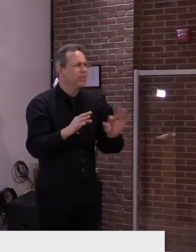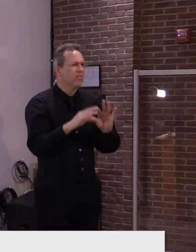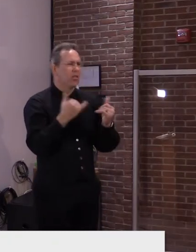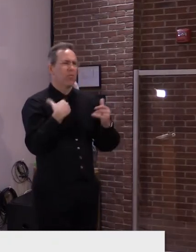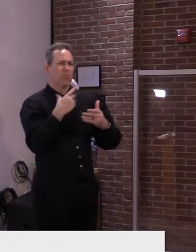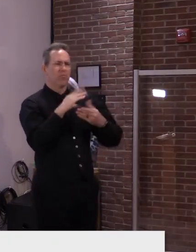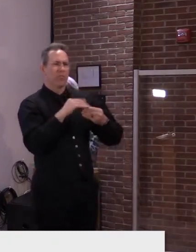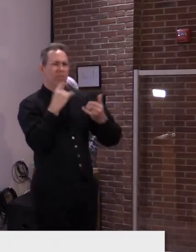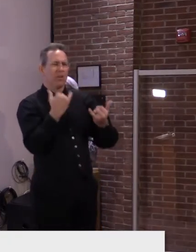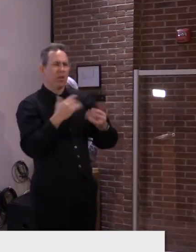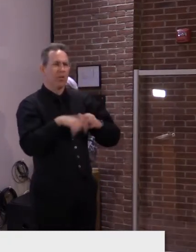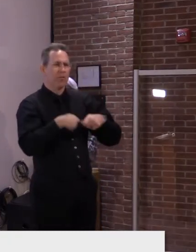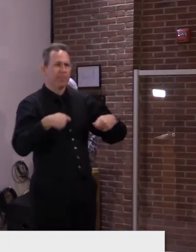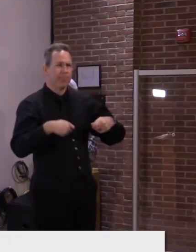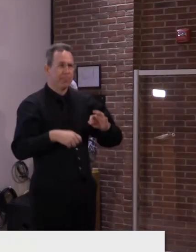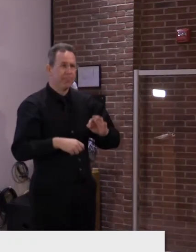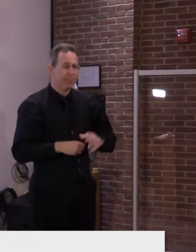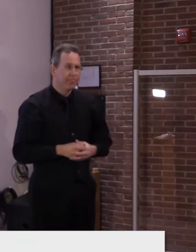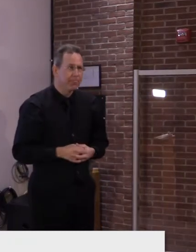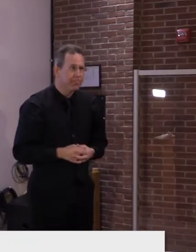Thank you.